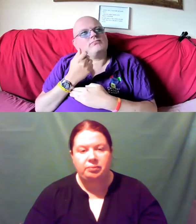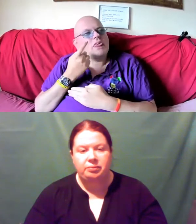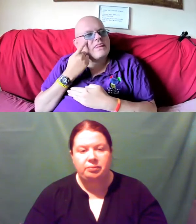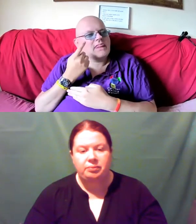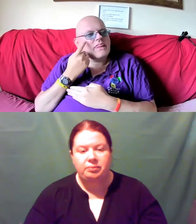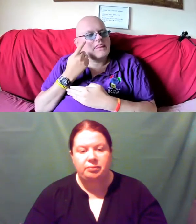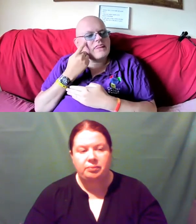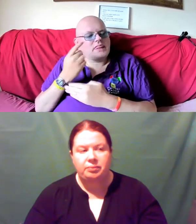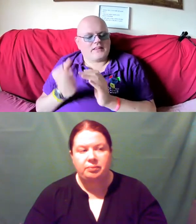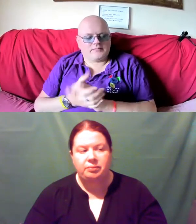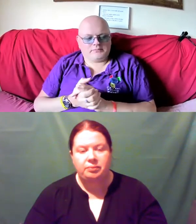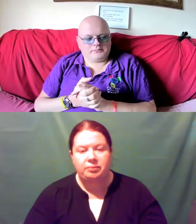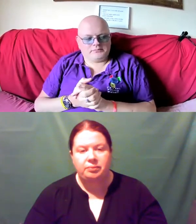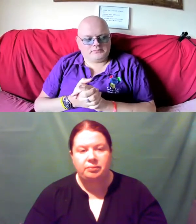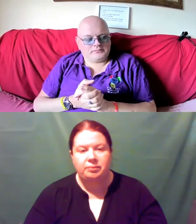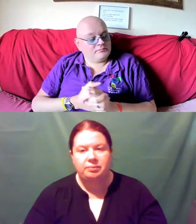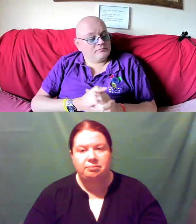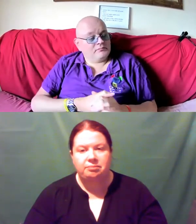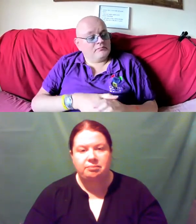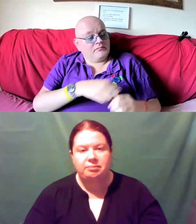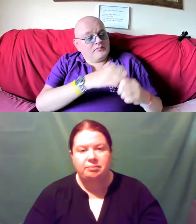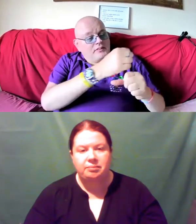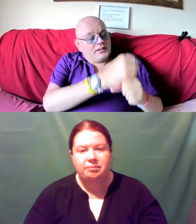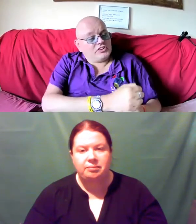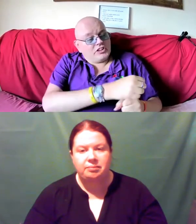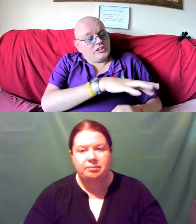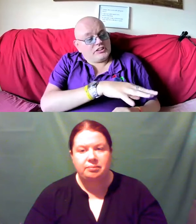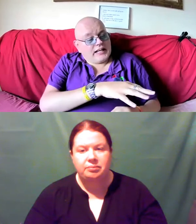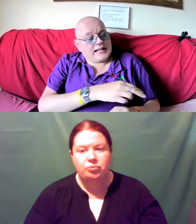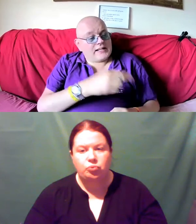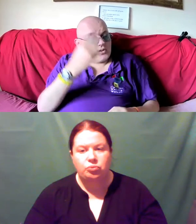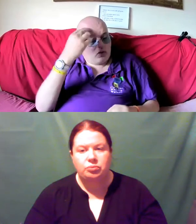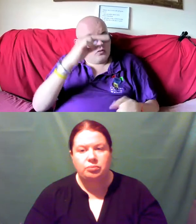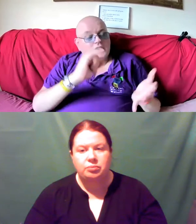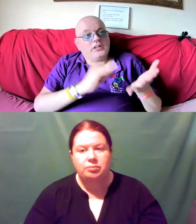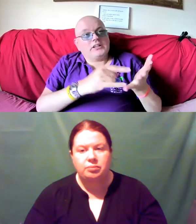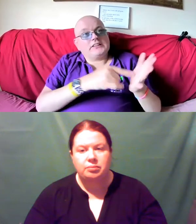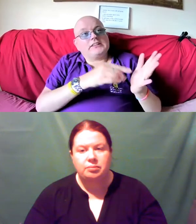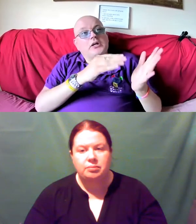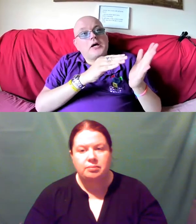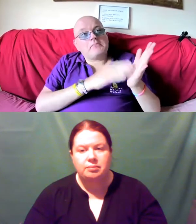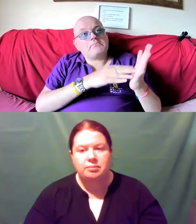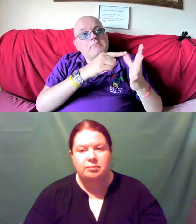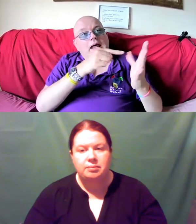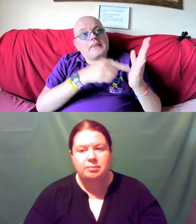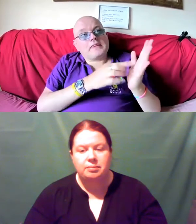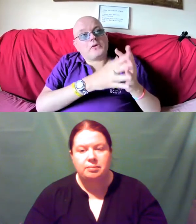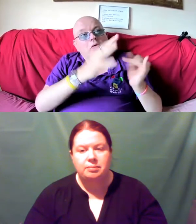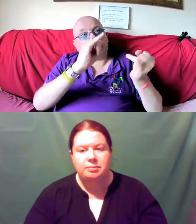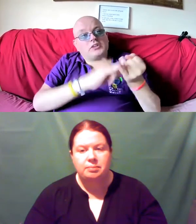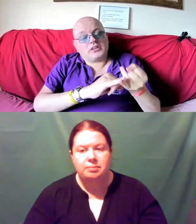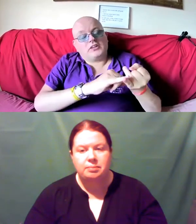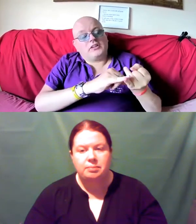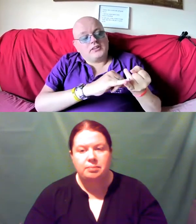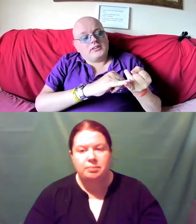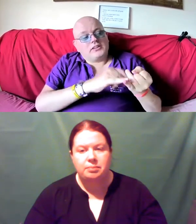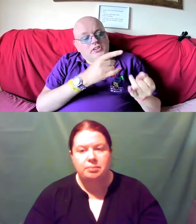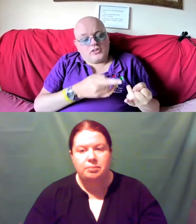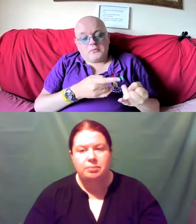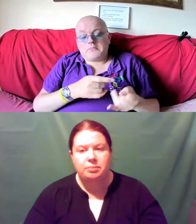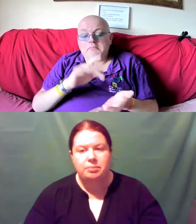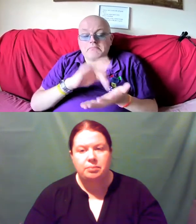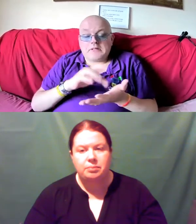And the church was called St. Matthew's, so my middle name is Matthew. So there was a sense of being part of a faith community from the very beginning,